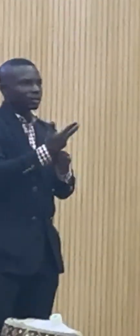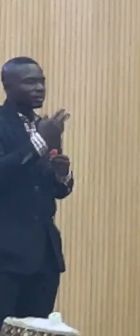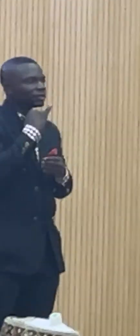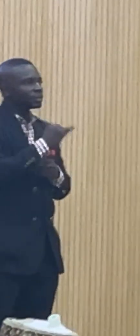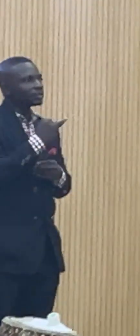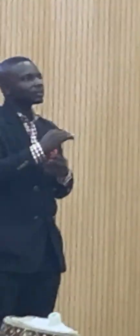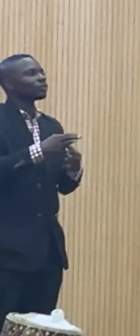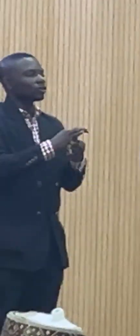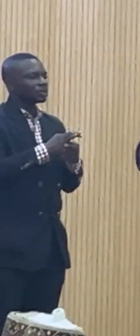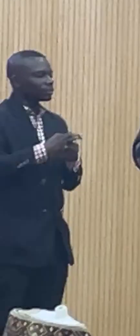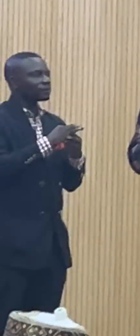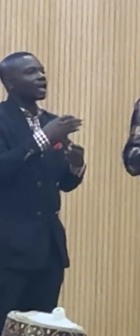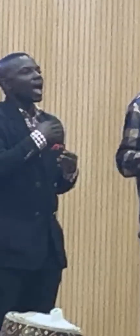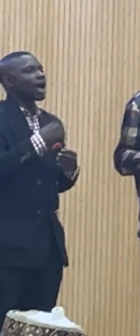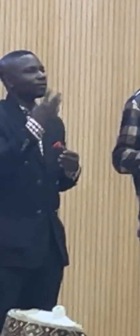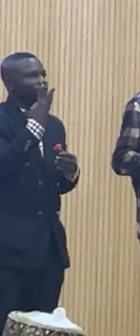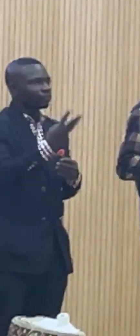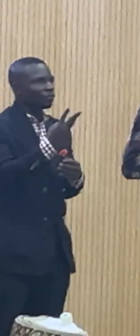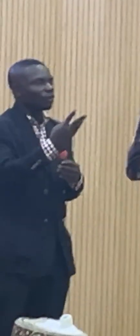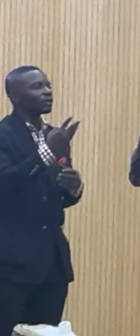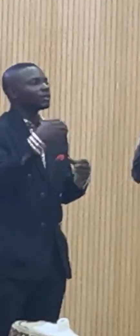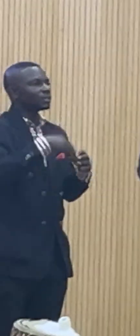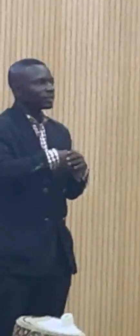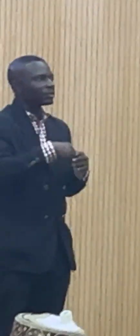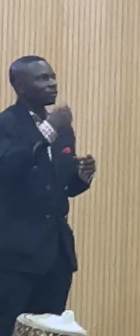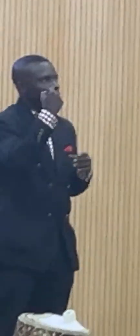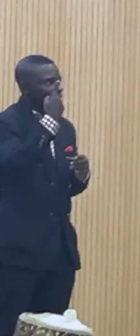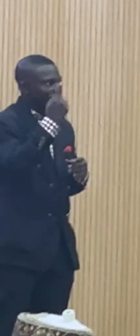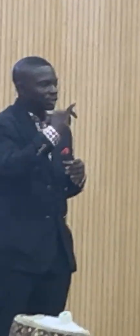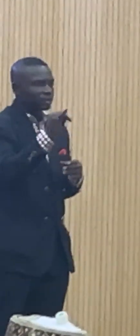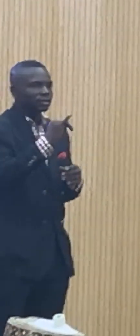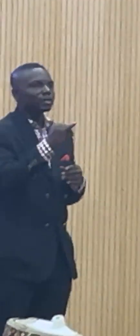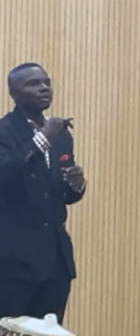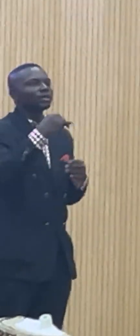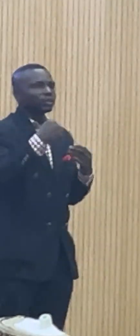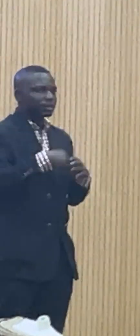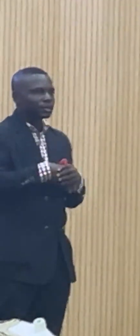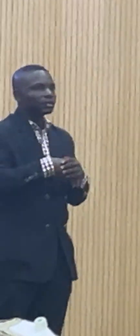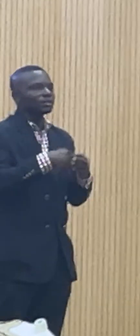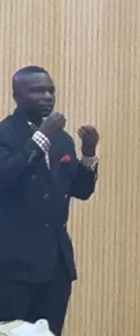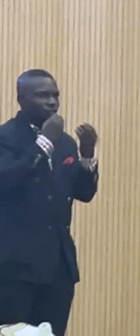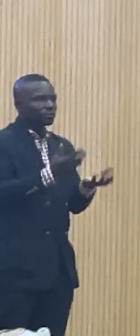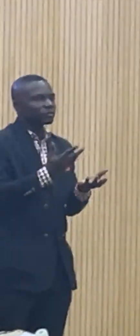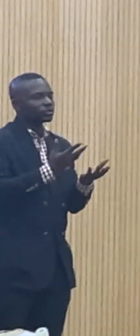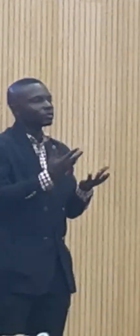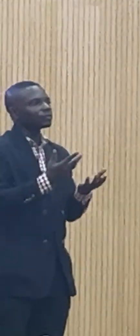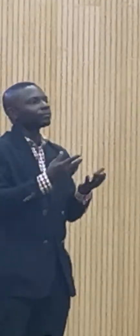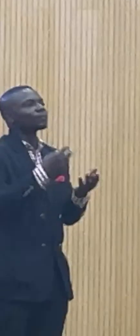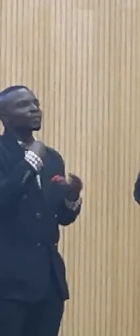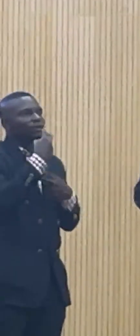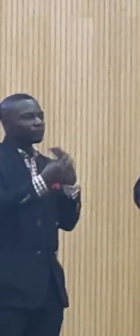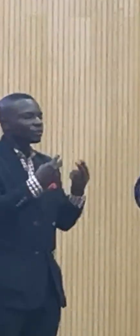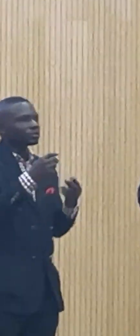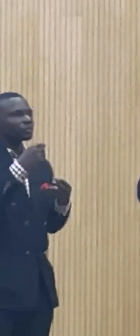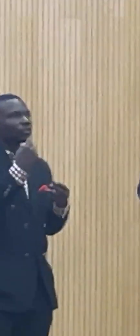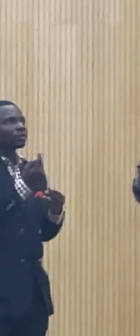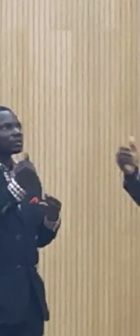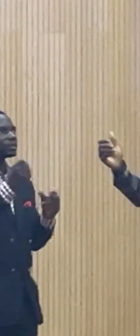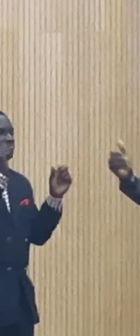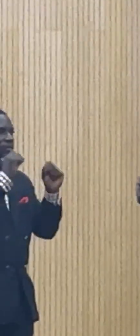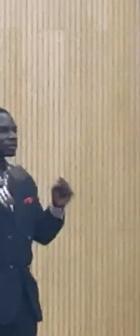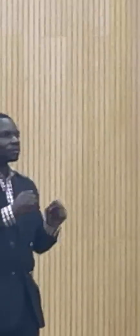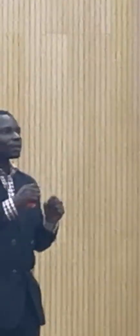of connectivity. And number four, in terms of understanding. Now, in terms of information, voice-only